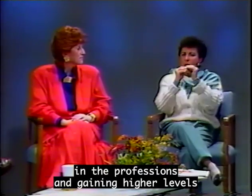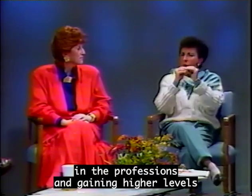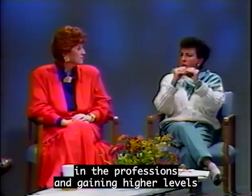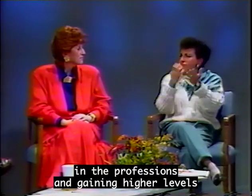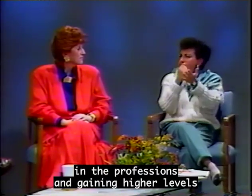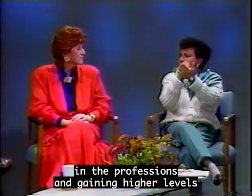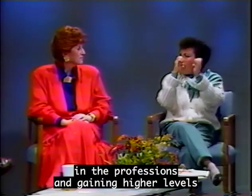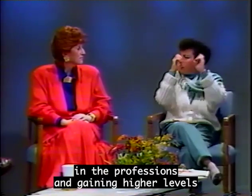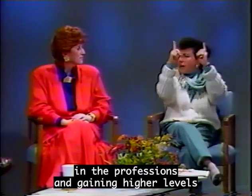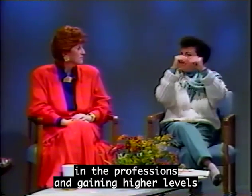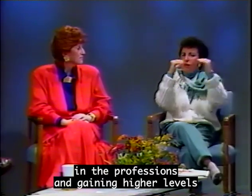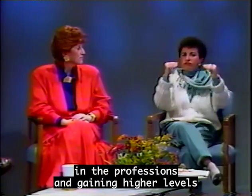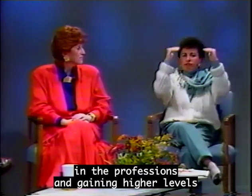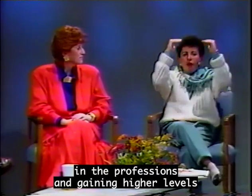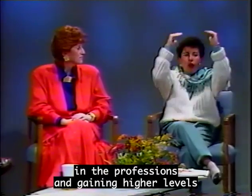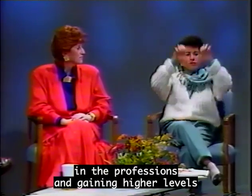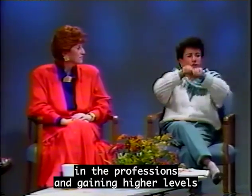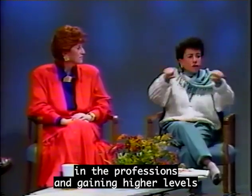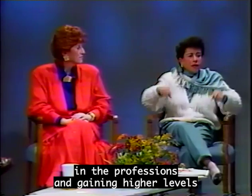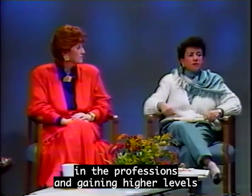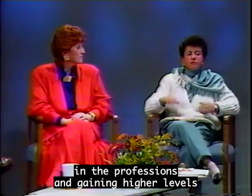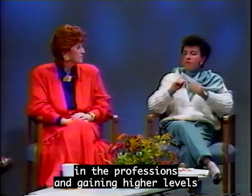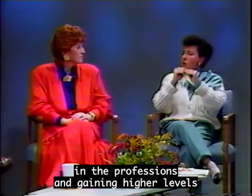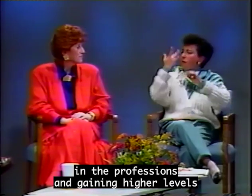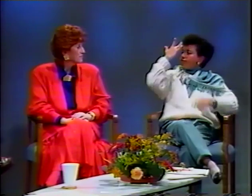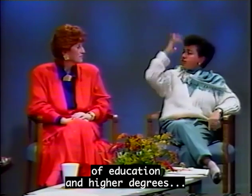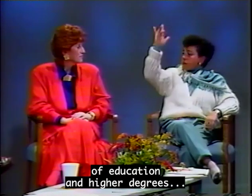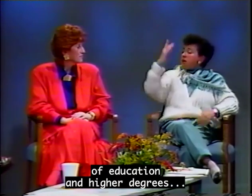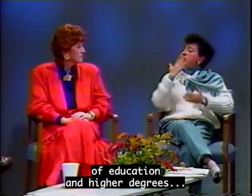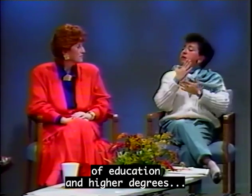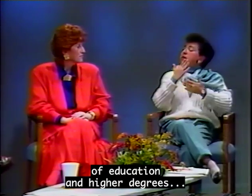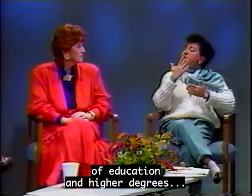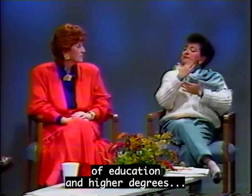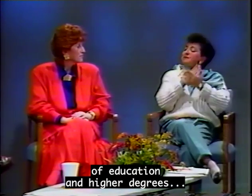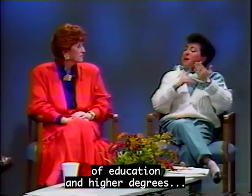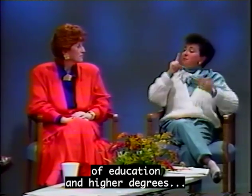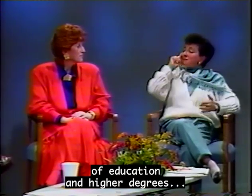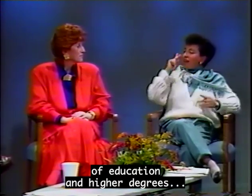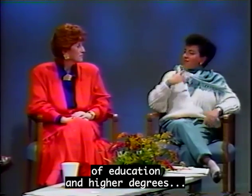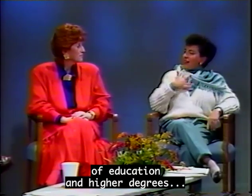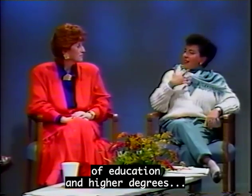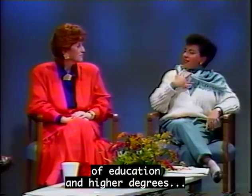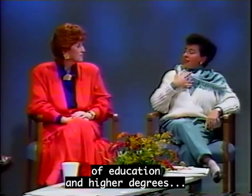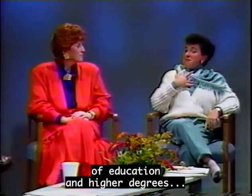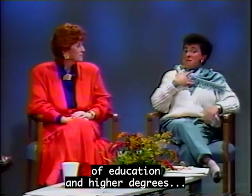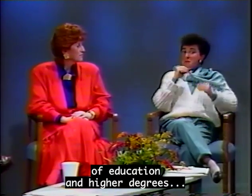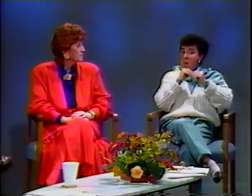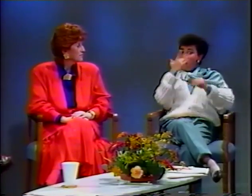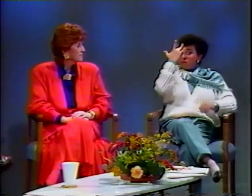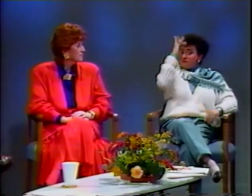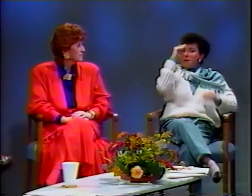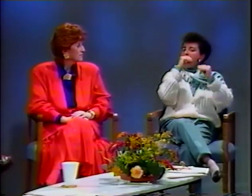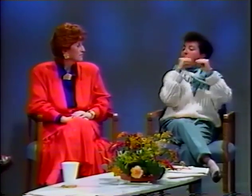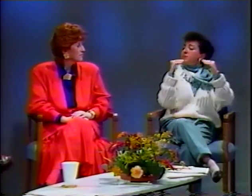in the professions and gaining higher levels of education and higher degrees,